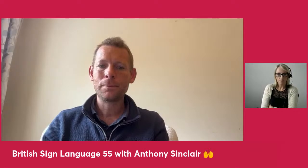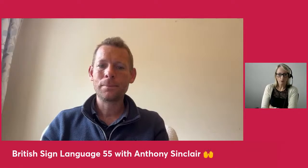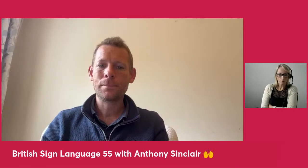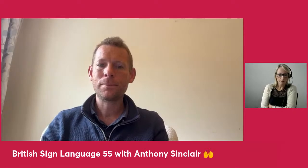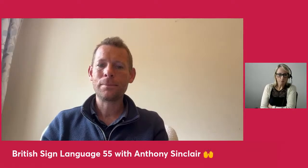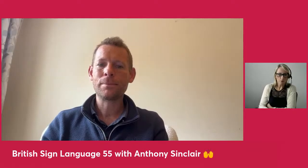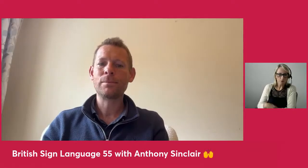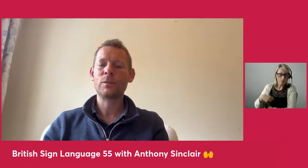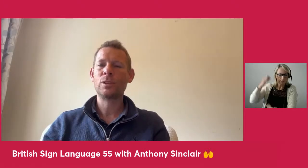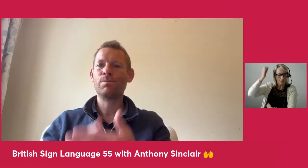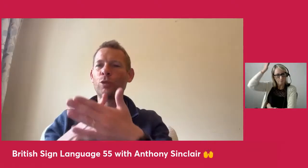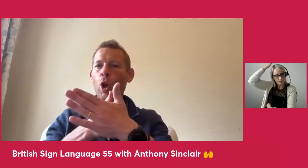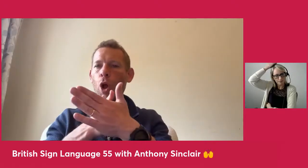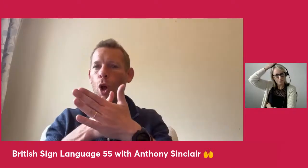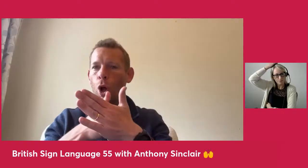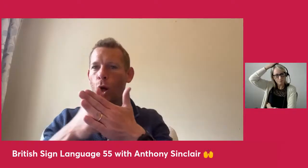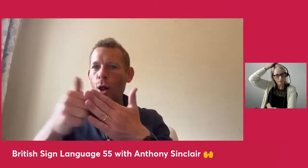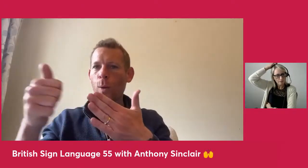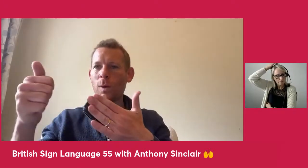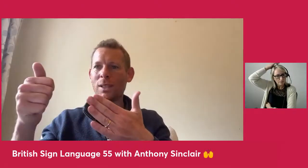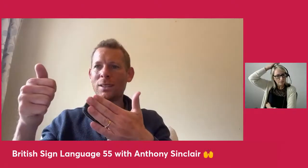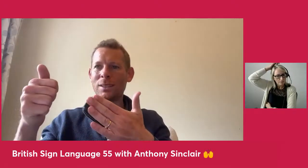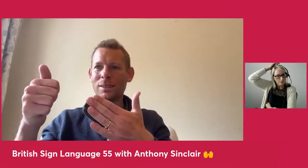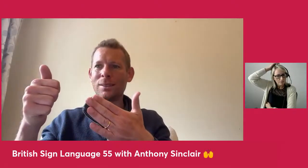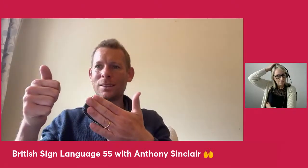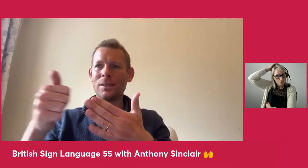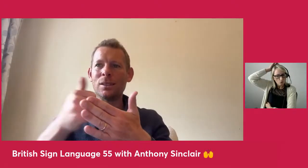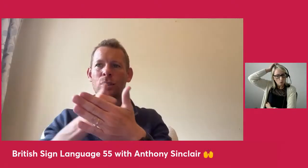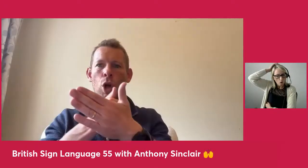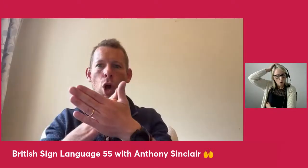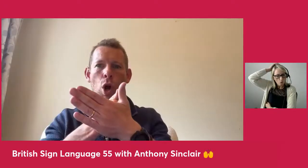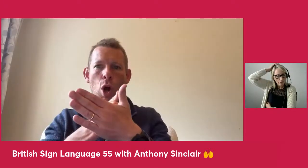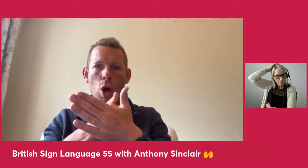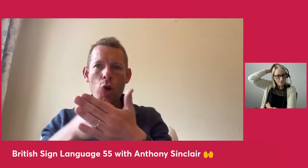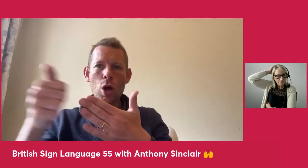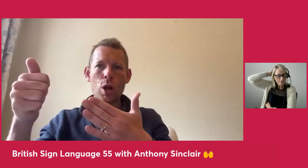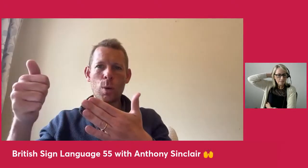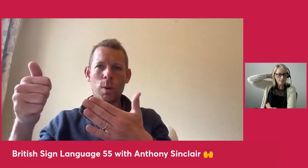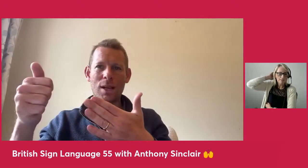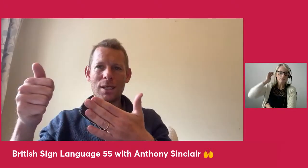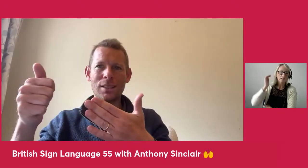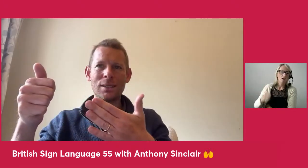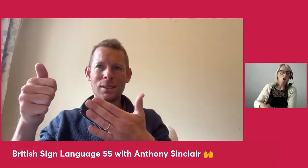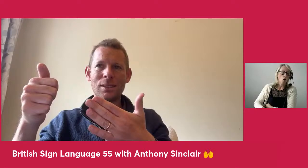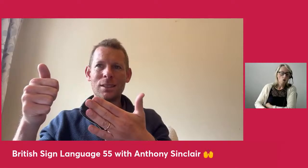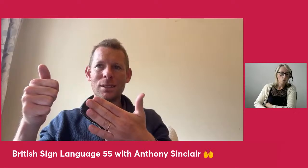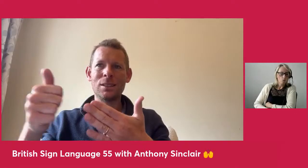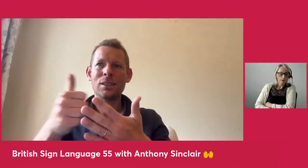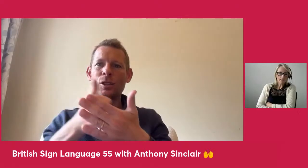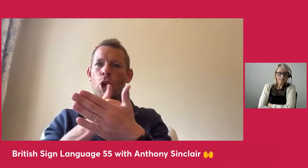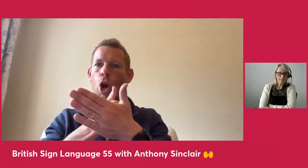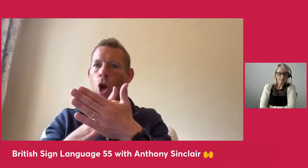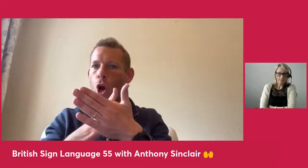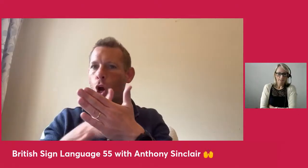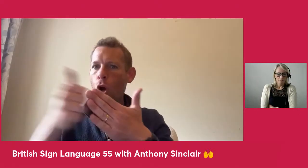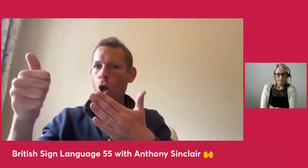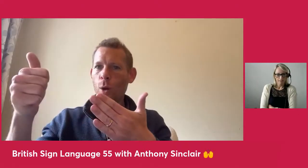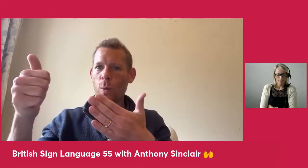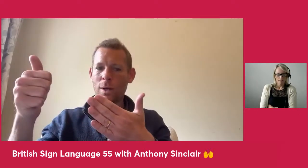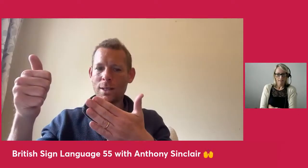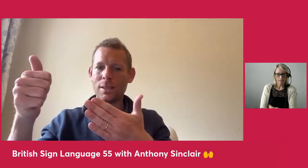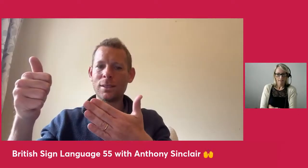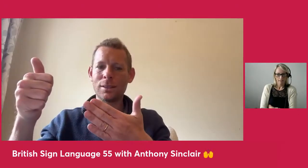type them in the comments box and I'll happily answer them. So always, always,